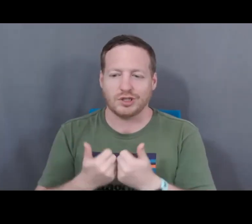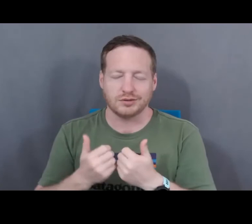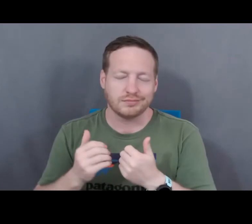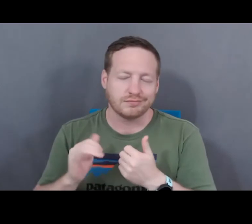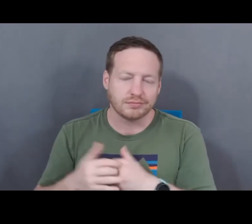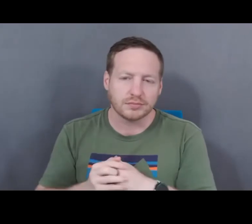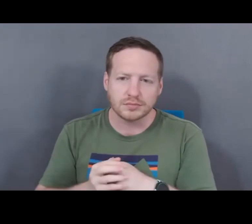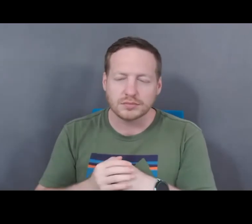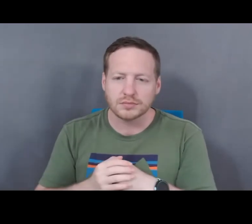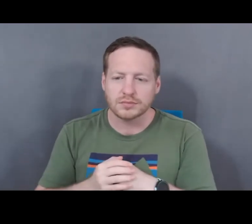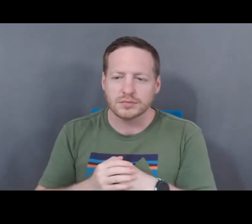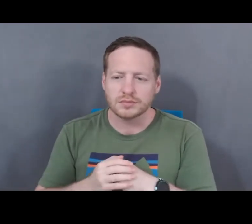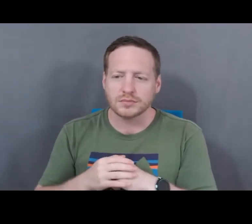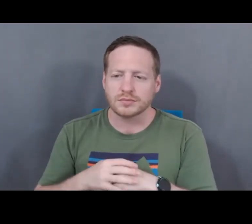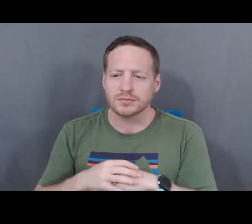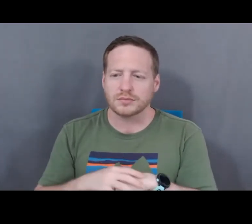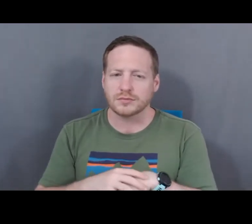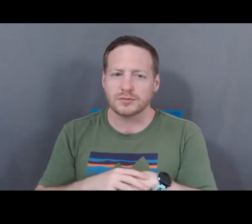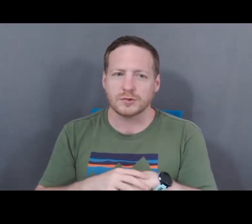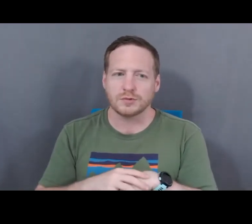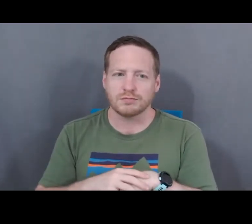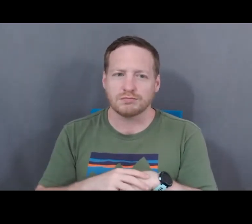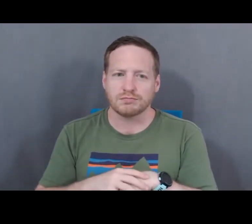So it is a challenge. It really is a challenge.